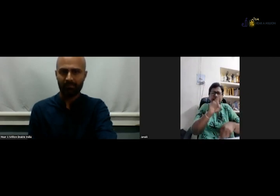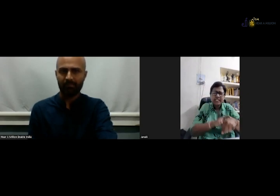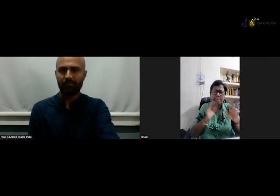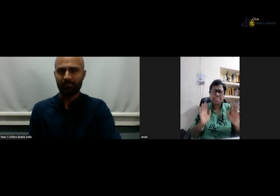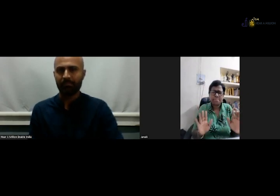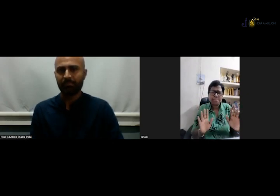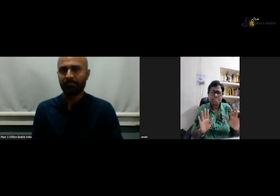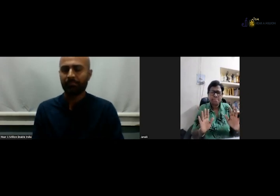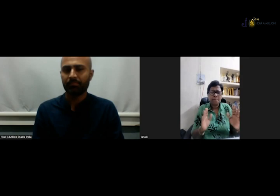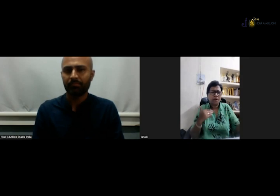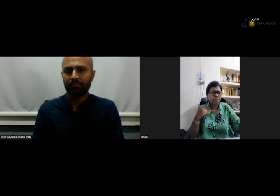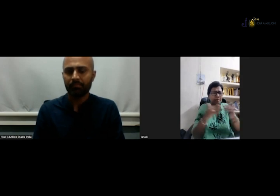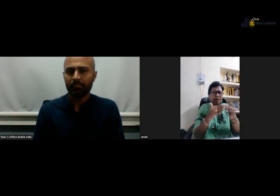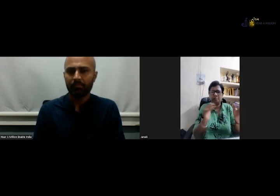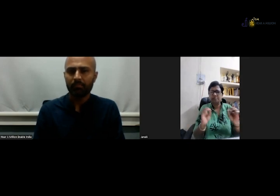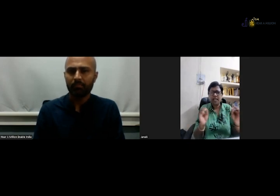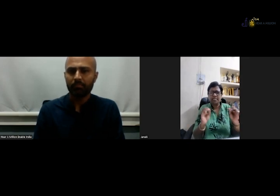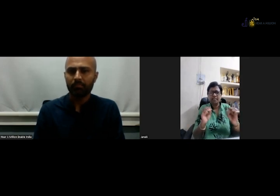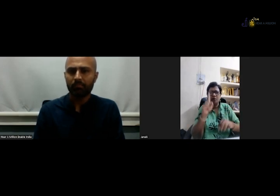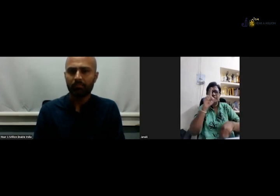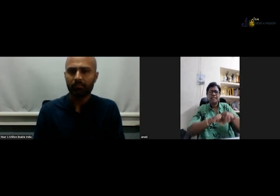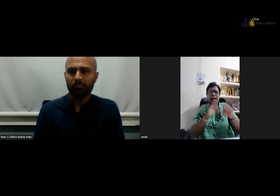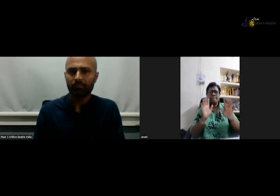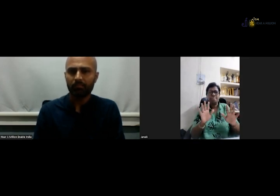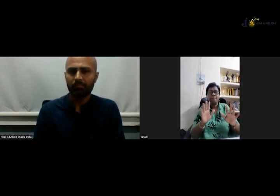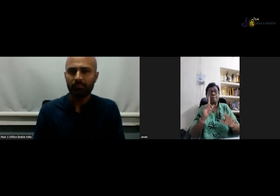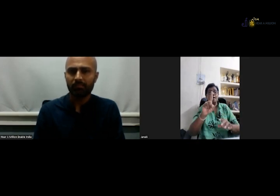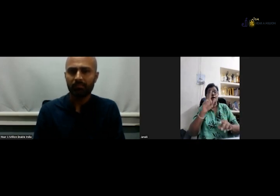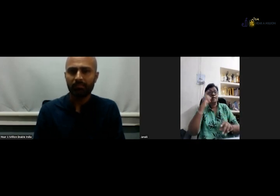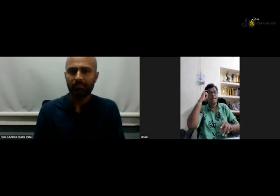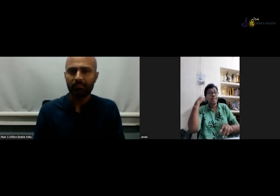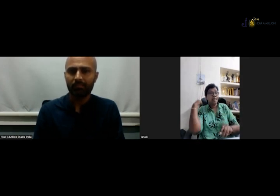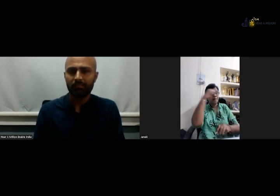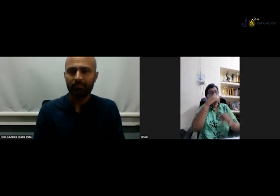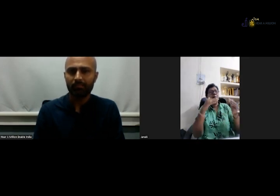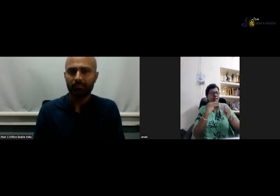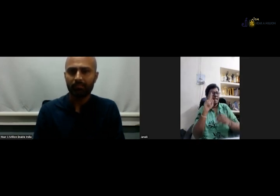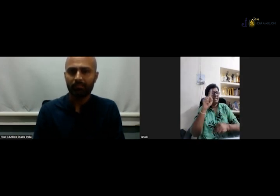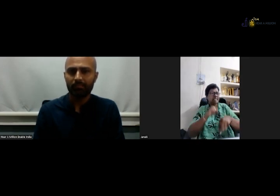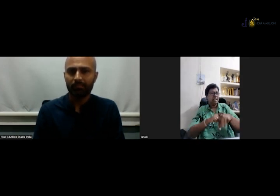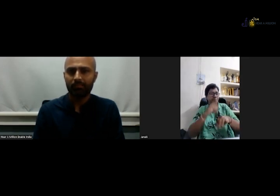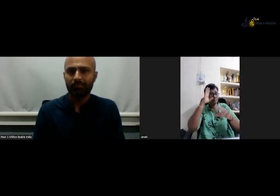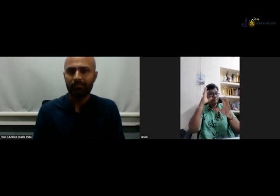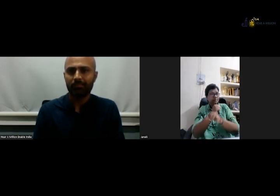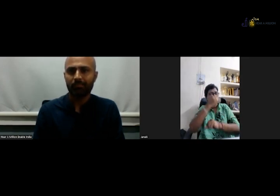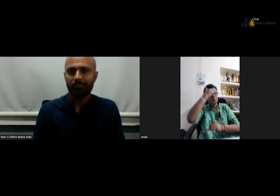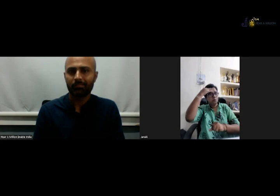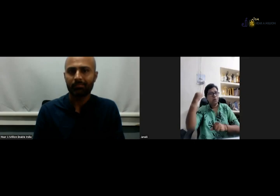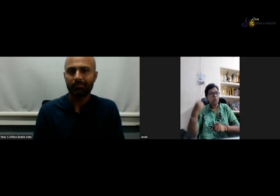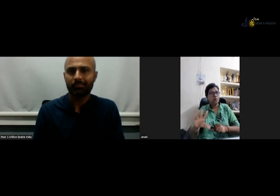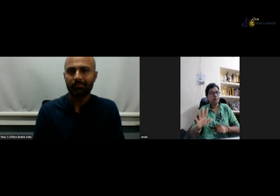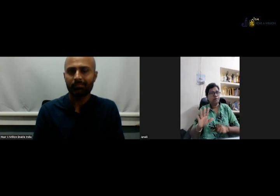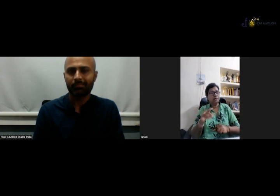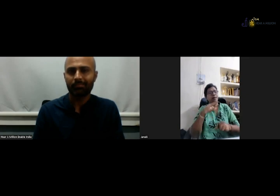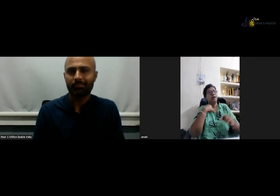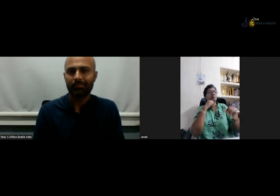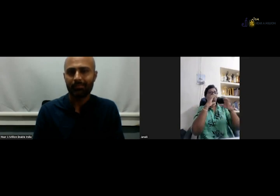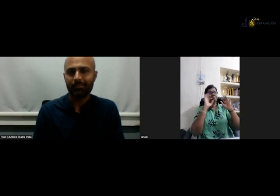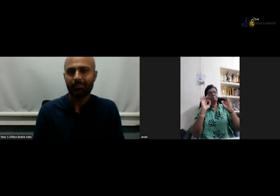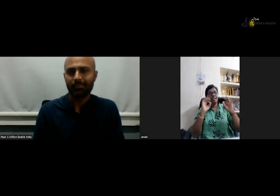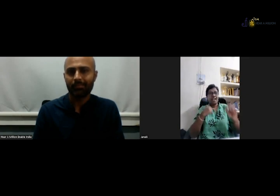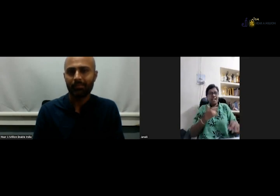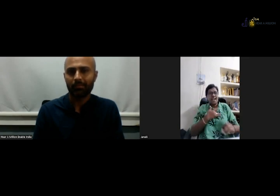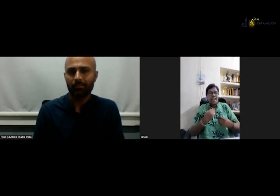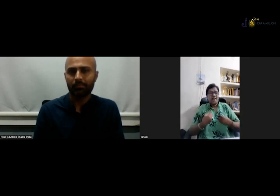to encourage other people as well. There was a one time only I didn't have got the chance to meet her physically. Yeah, or I think I